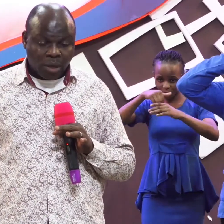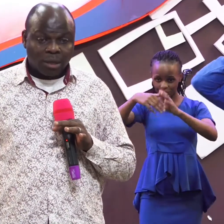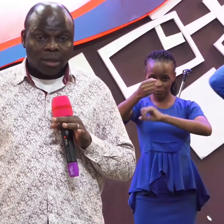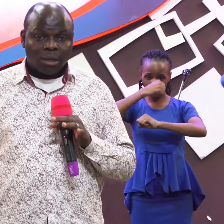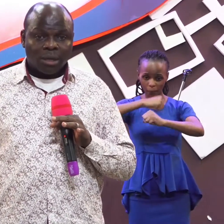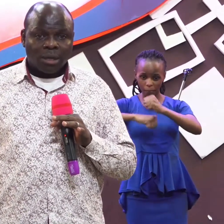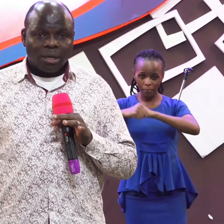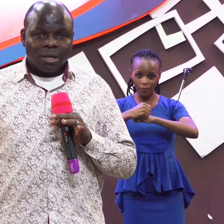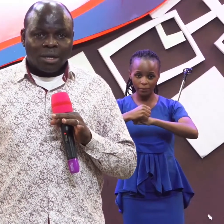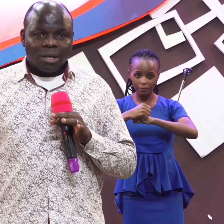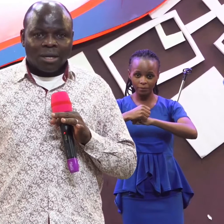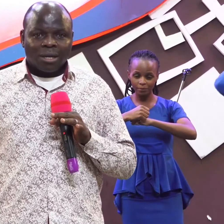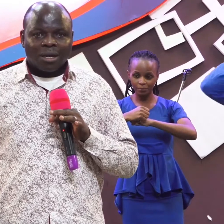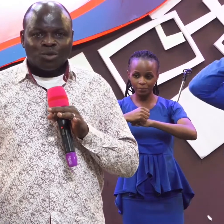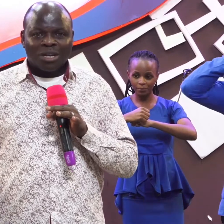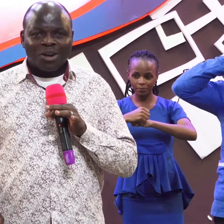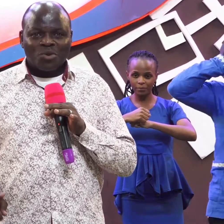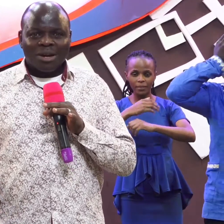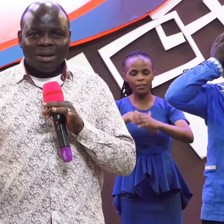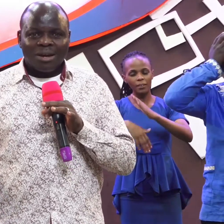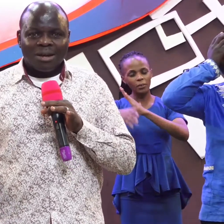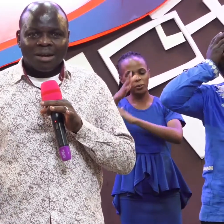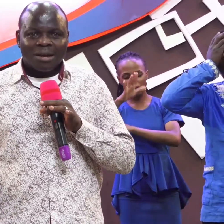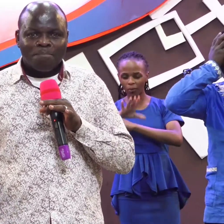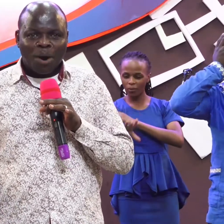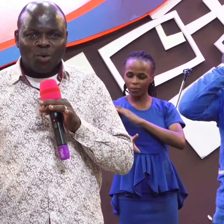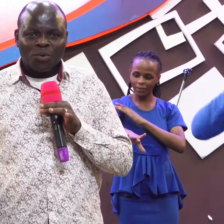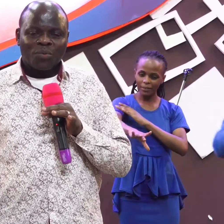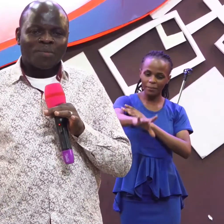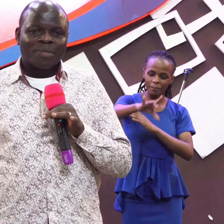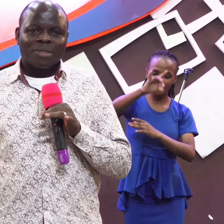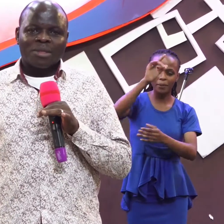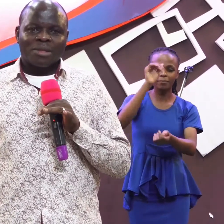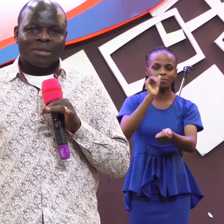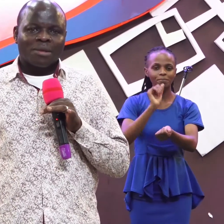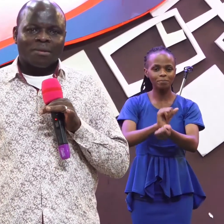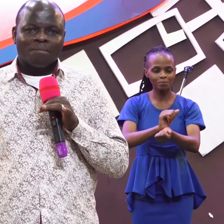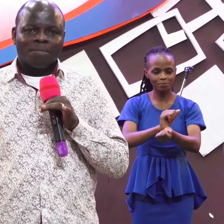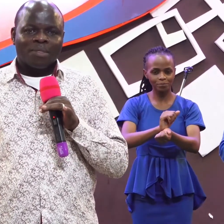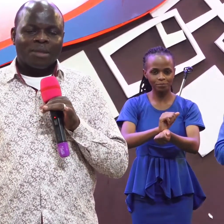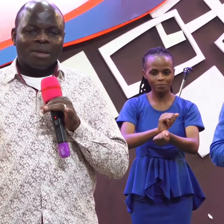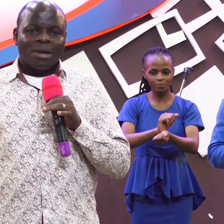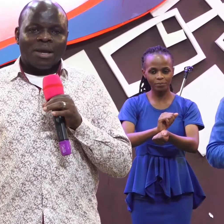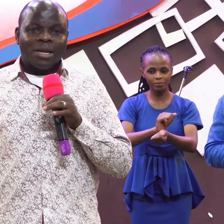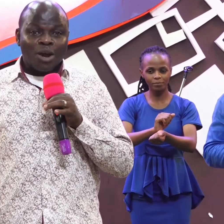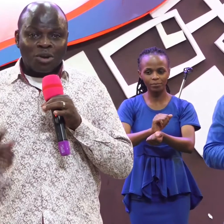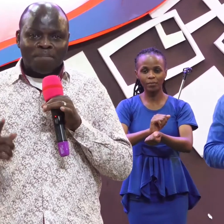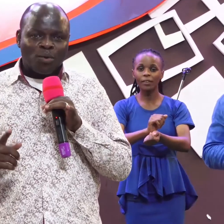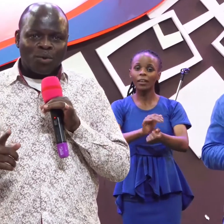action the vision of the nations. Katonda n'alonda Paulo. The Lord chose Paul.